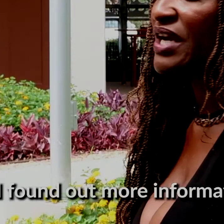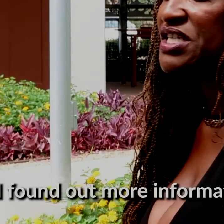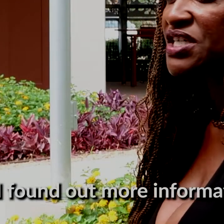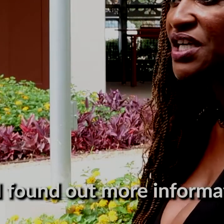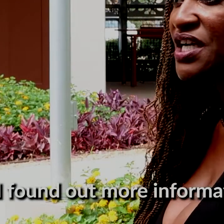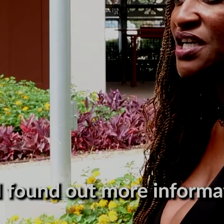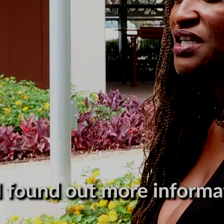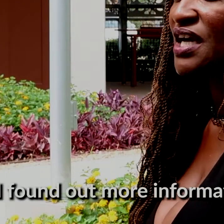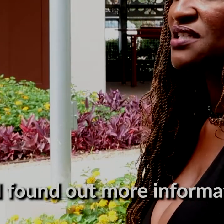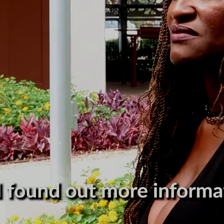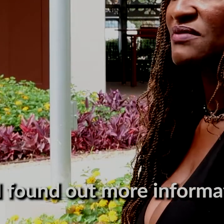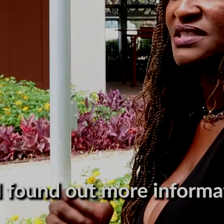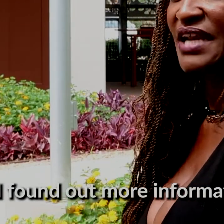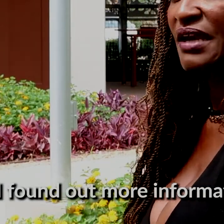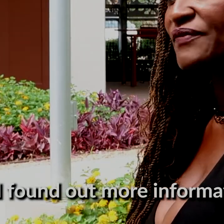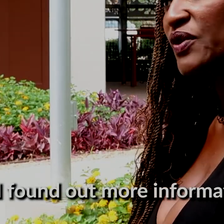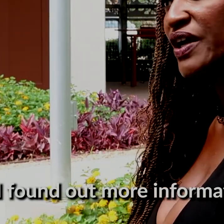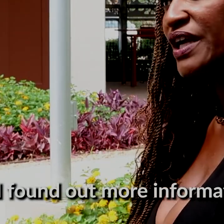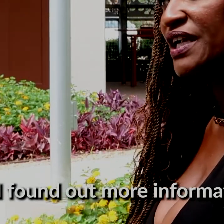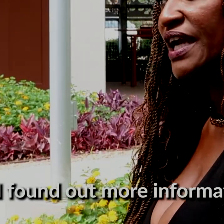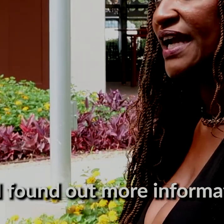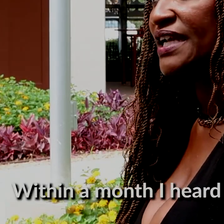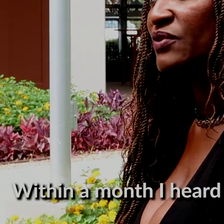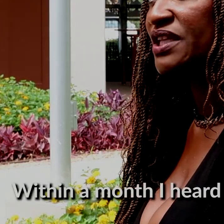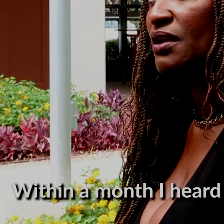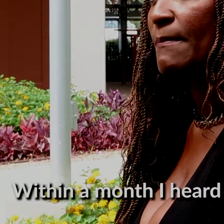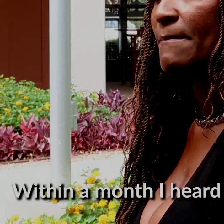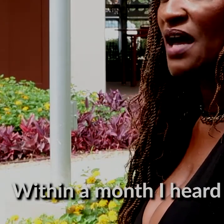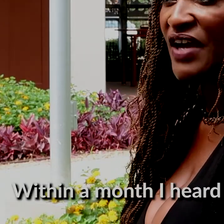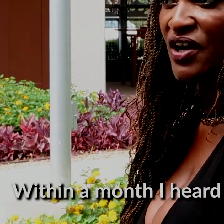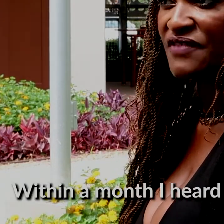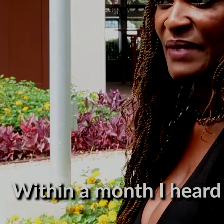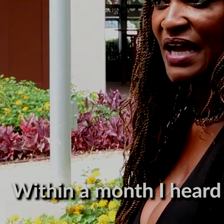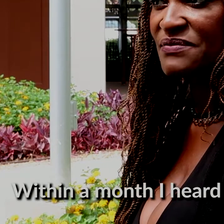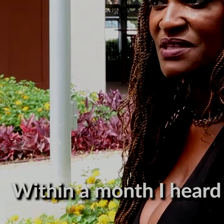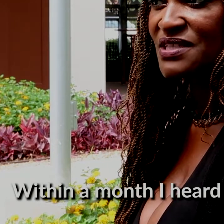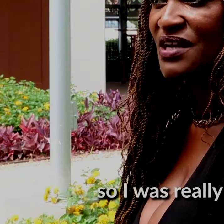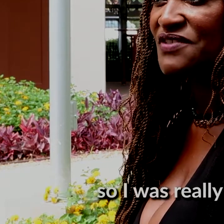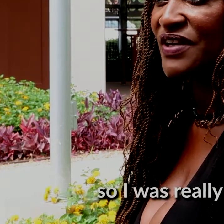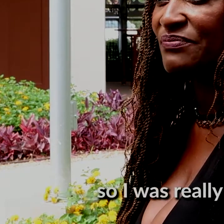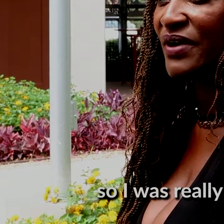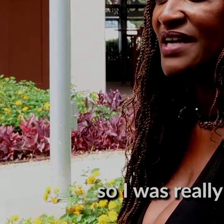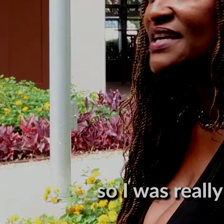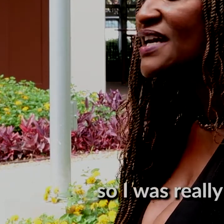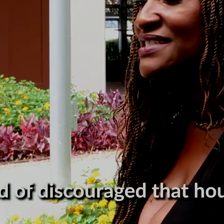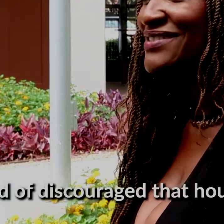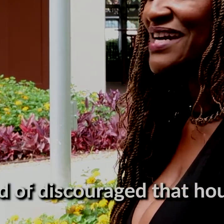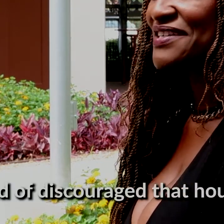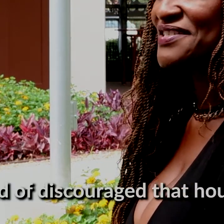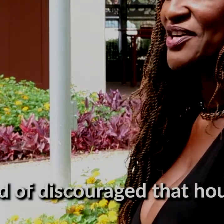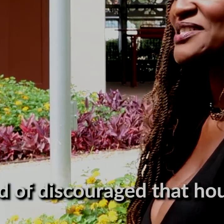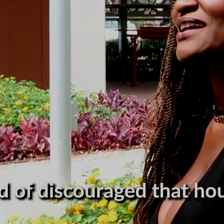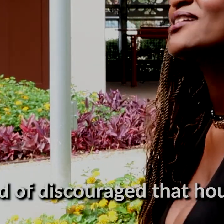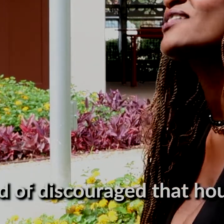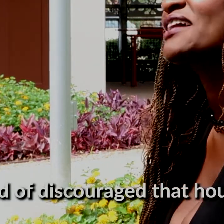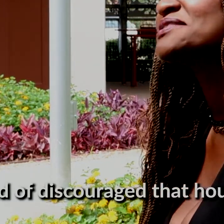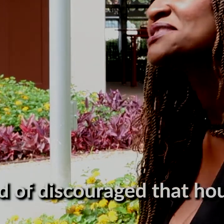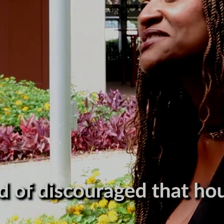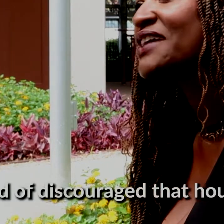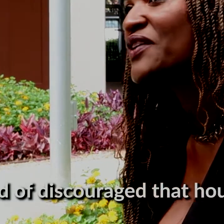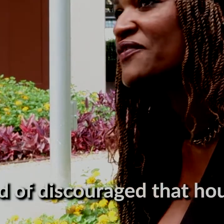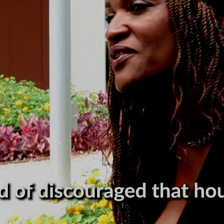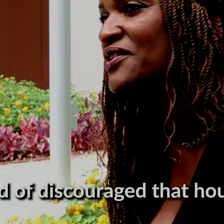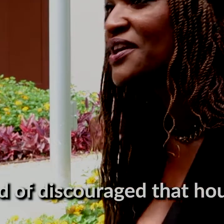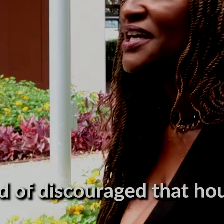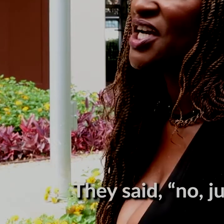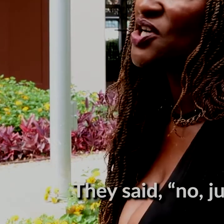I found out more information. I signed up for it, and within a month, I heard back from someone. So I was really impressed because I was kind of discouraged, like, oh, how is it